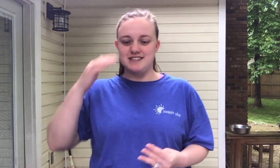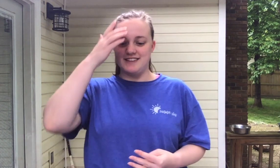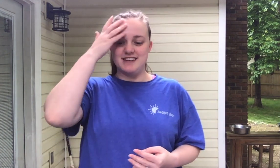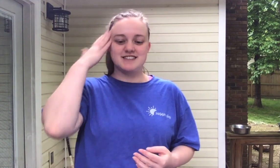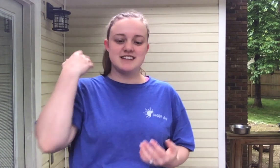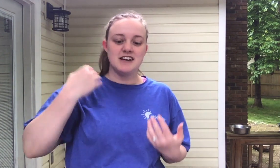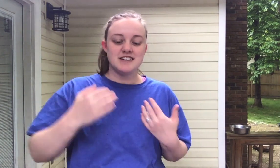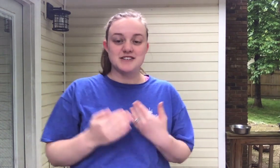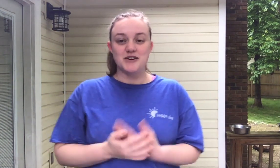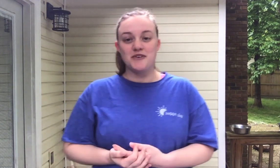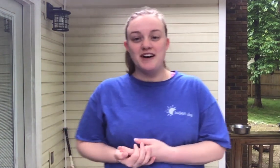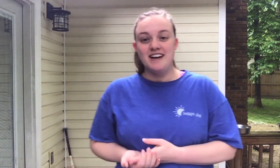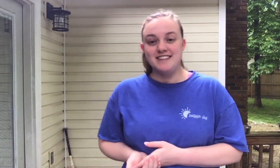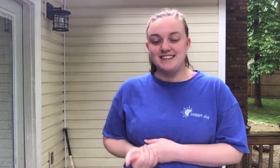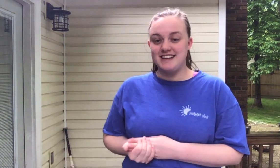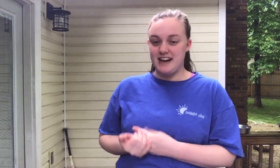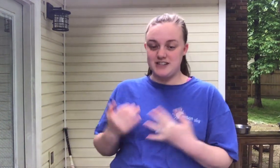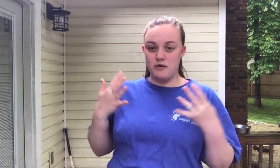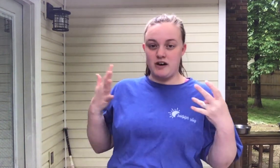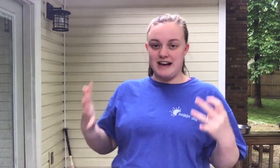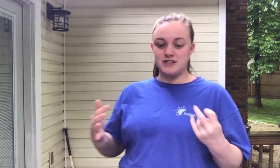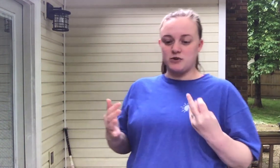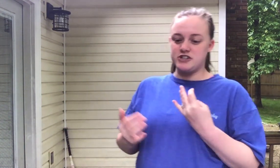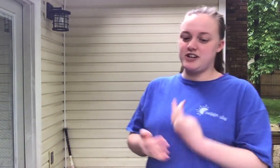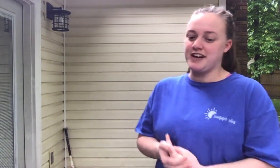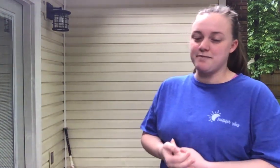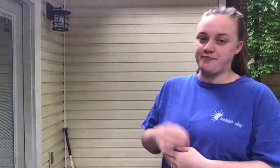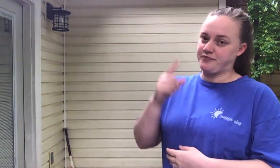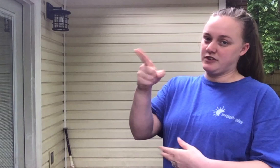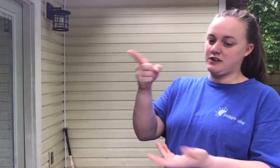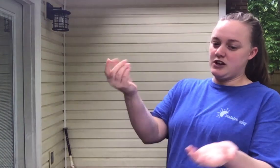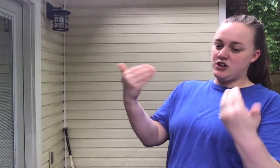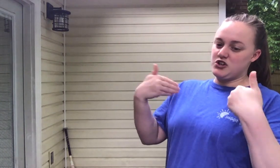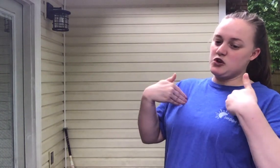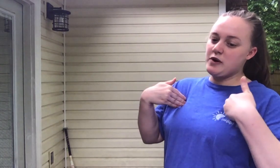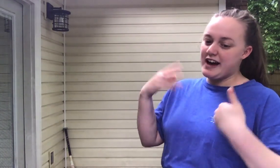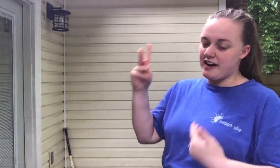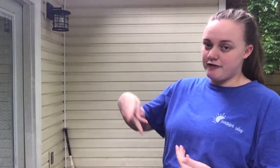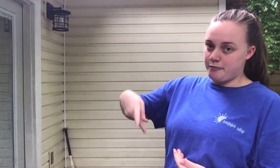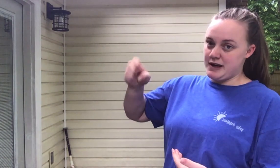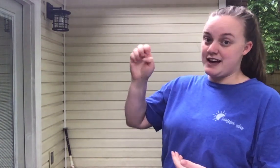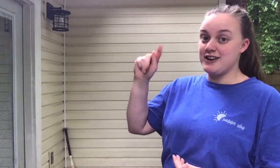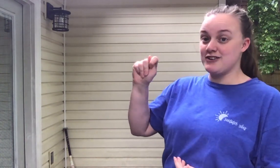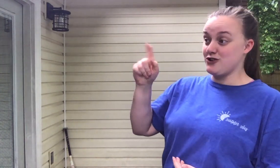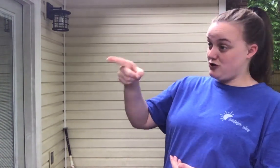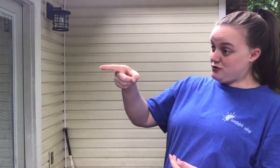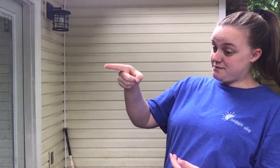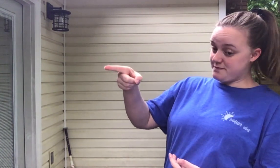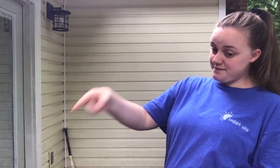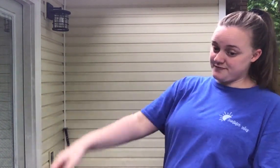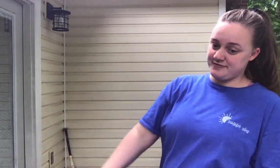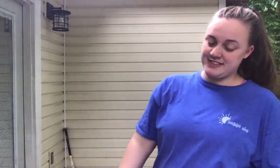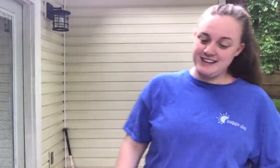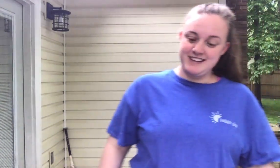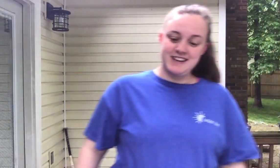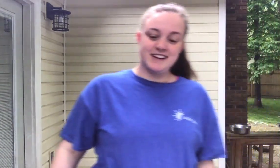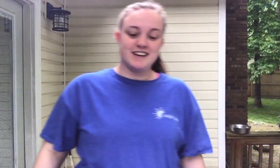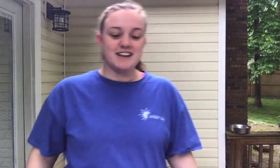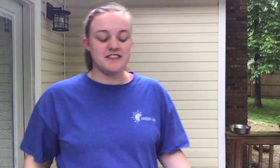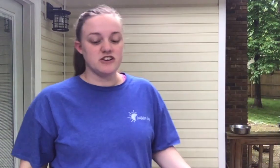this. So I'll ask the question again. You have pet you, and then